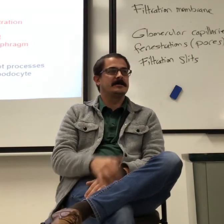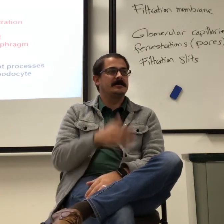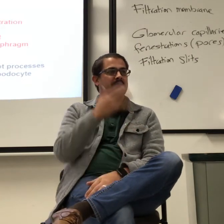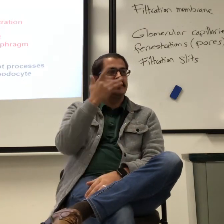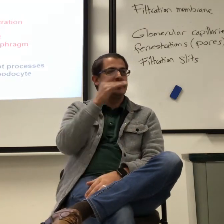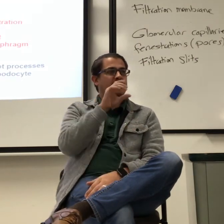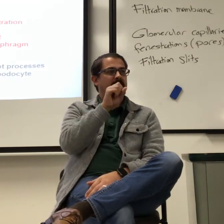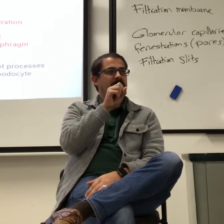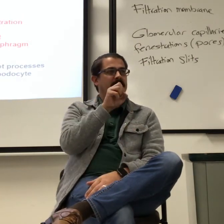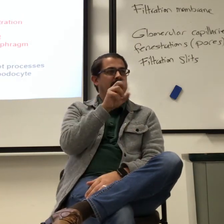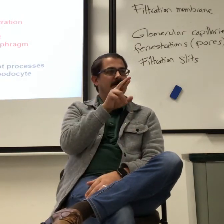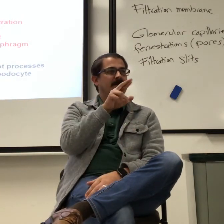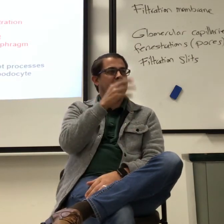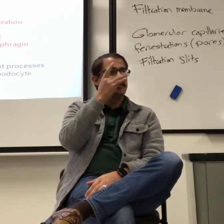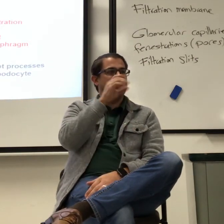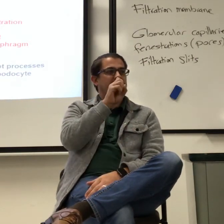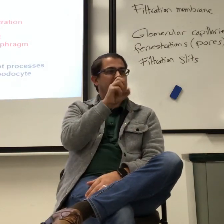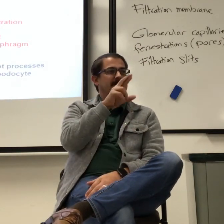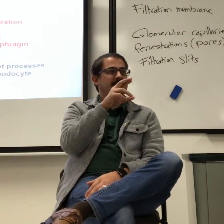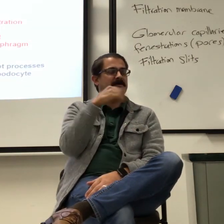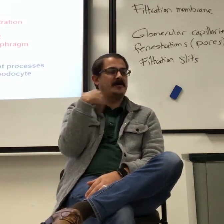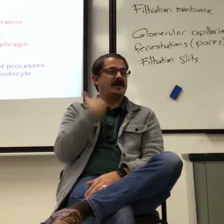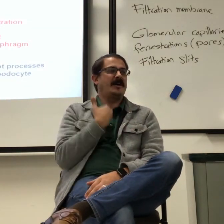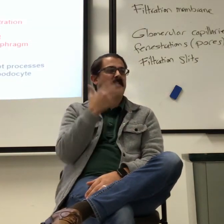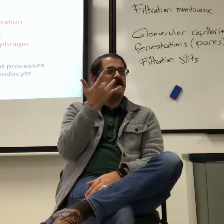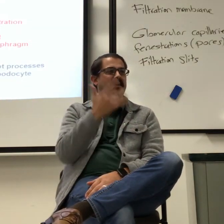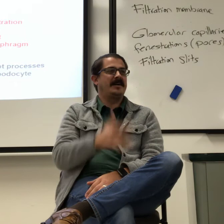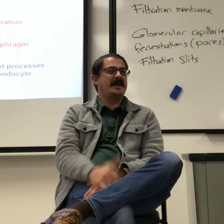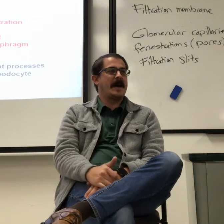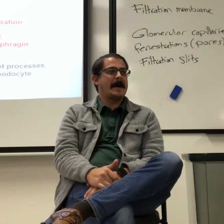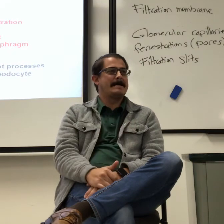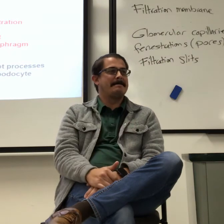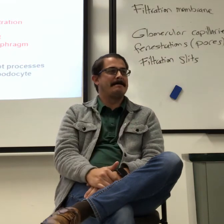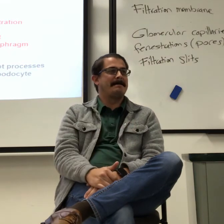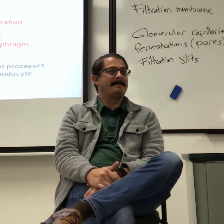So a big old podocyte.